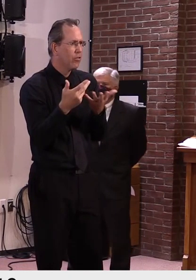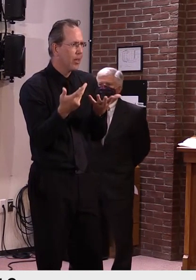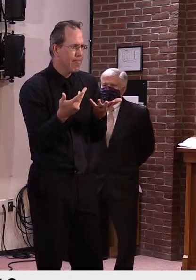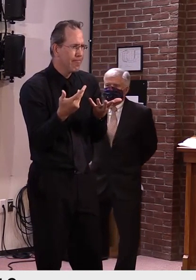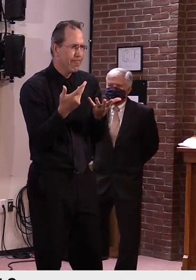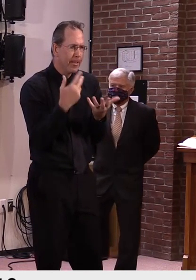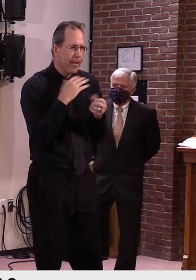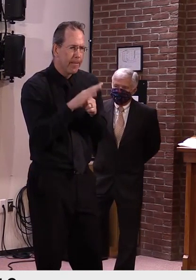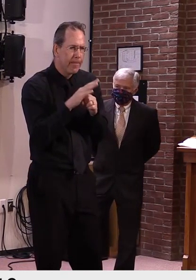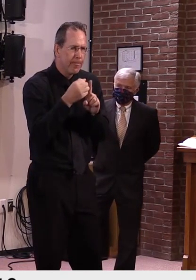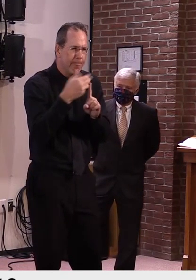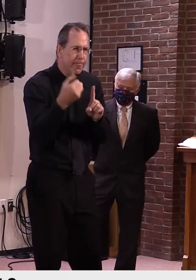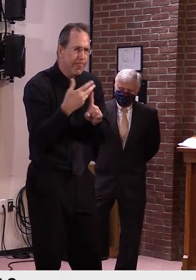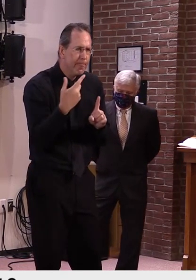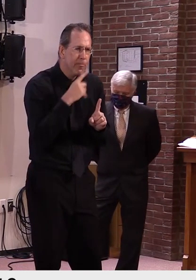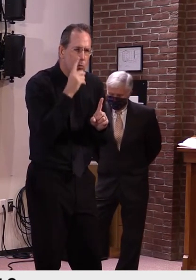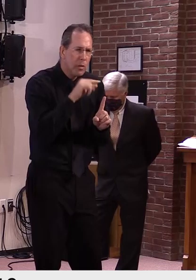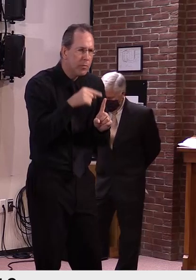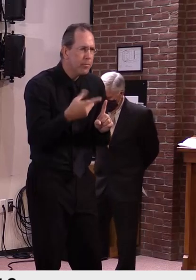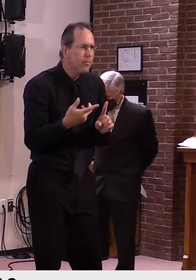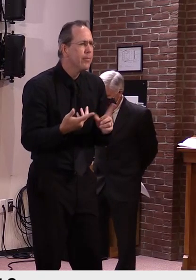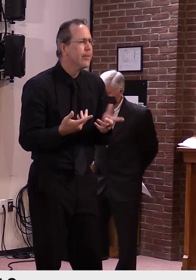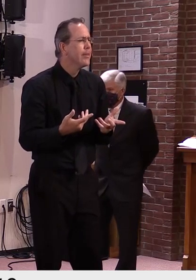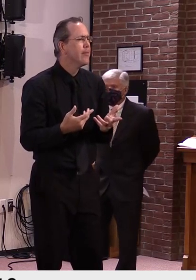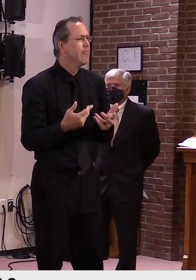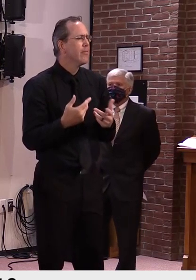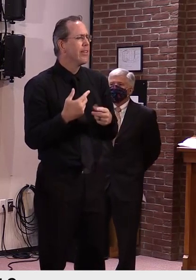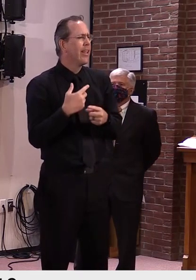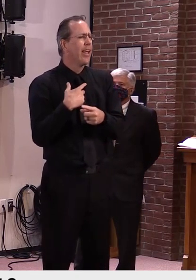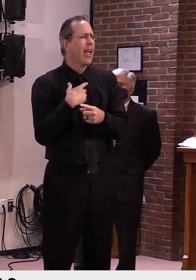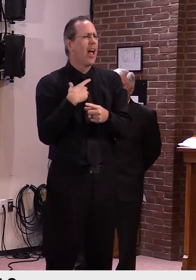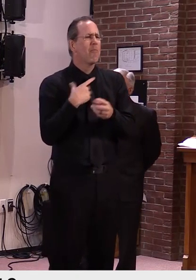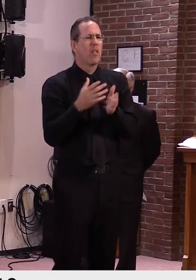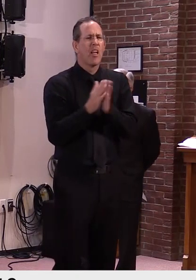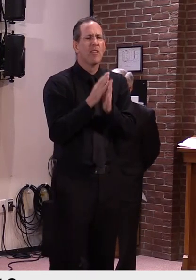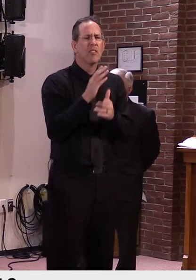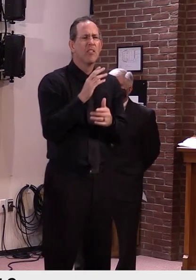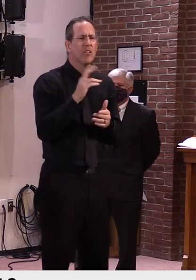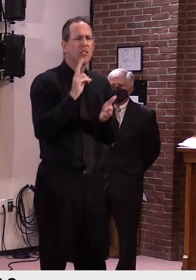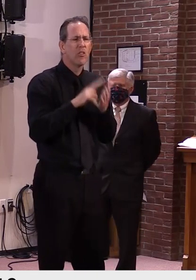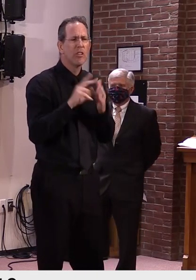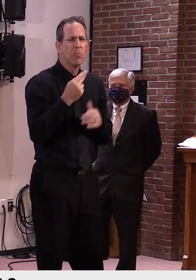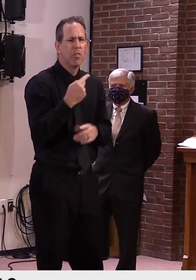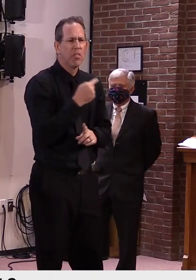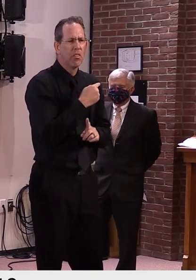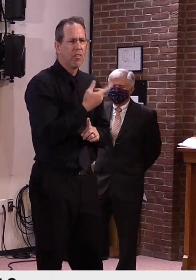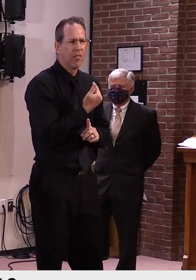going to ask Secretary Smith to comment because I've asked him the same questions.